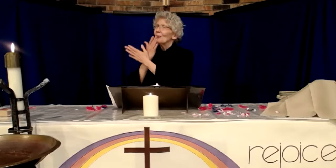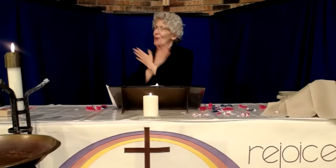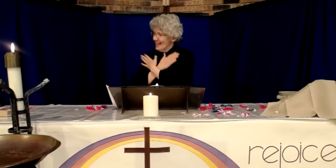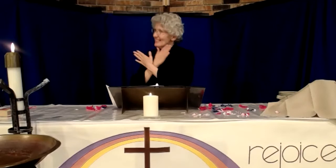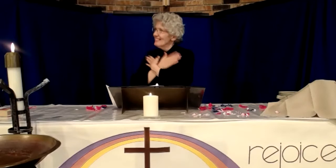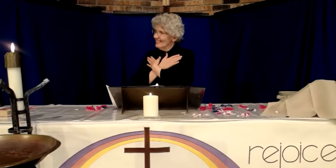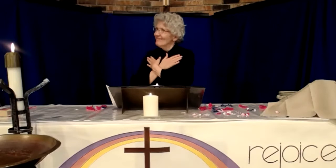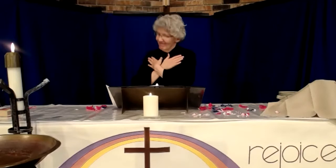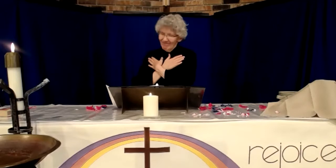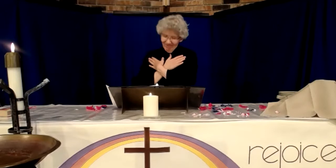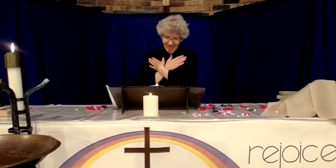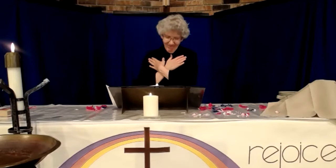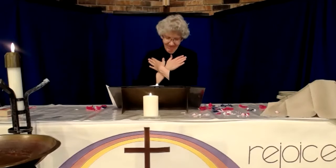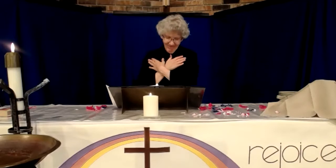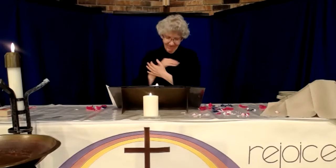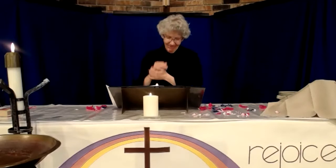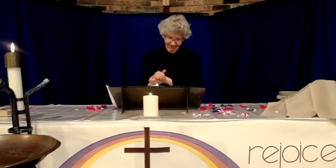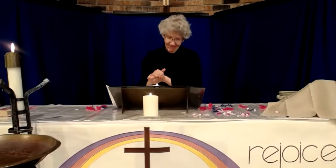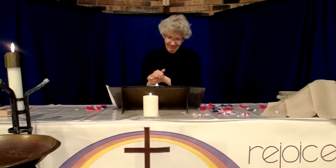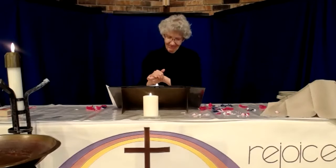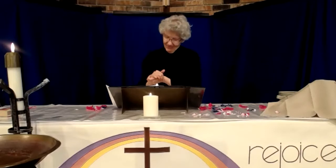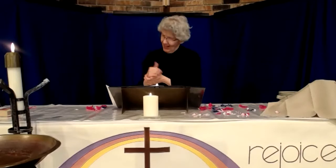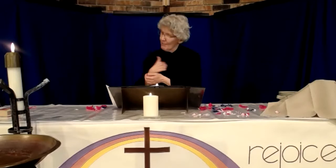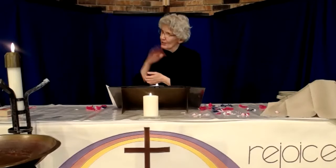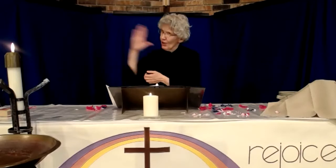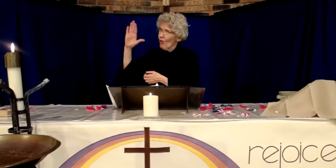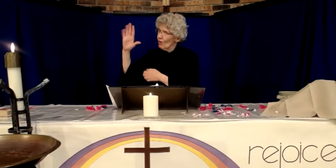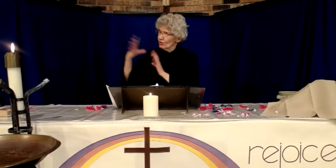and I can safely rest.